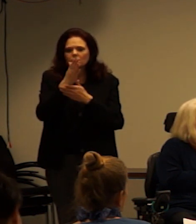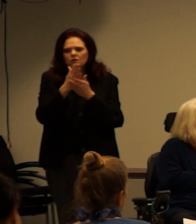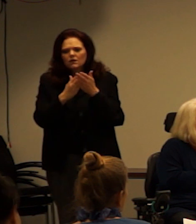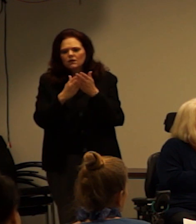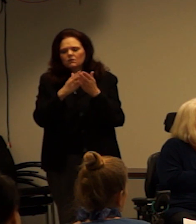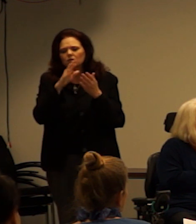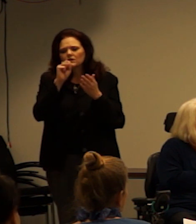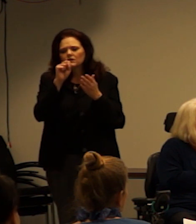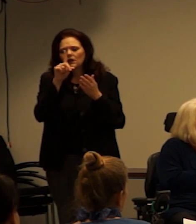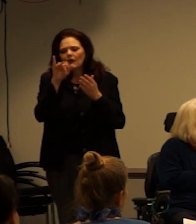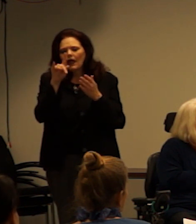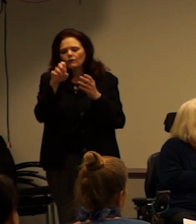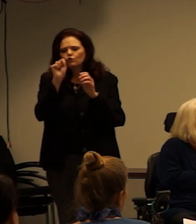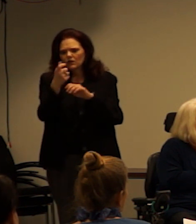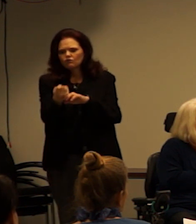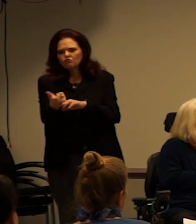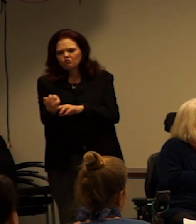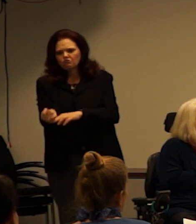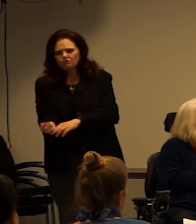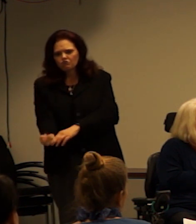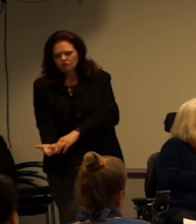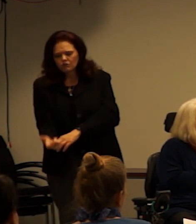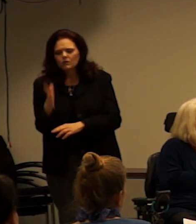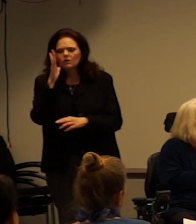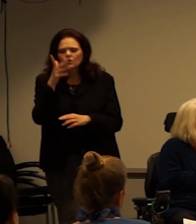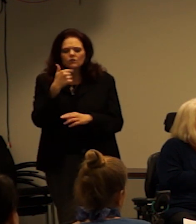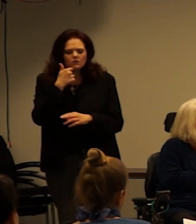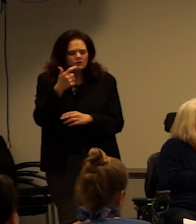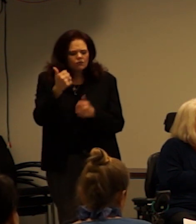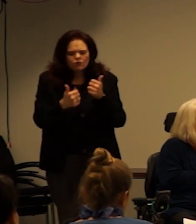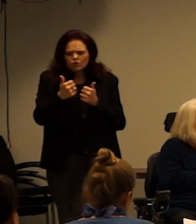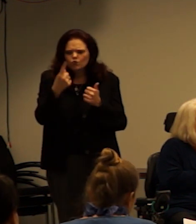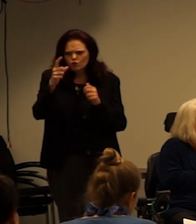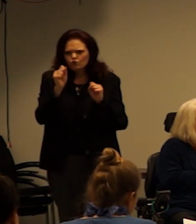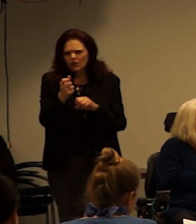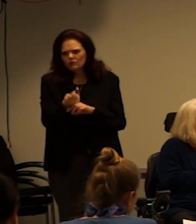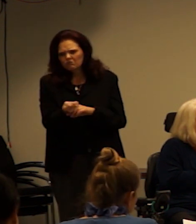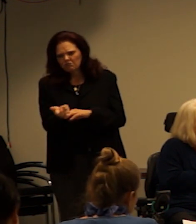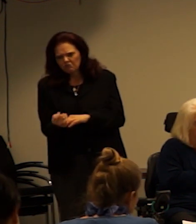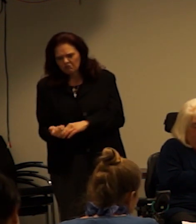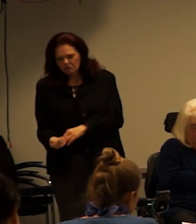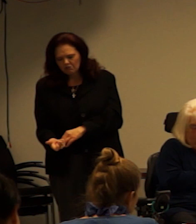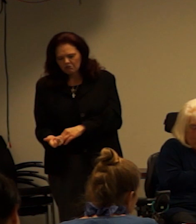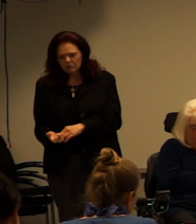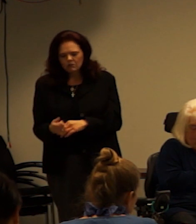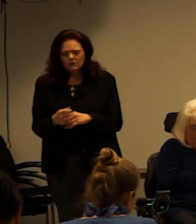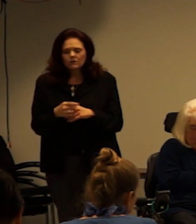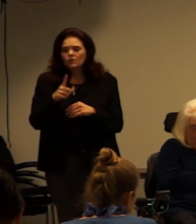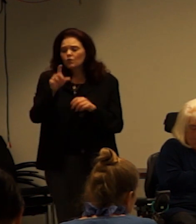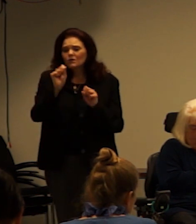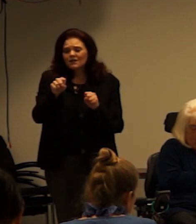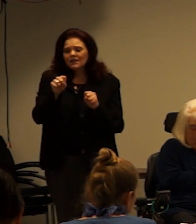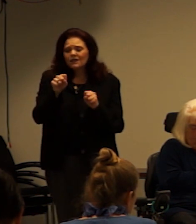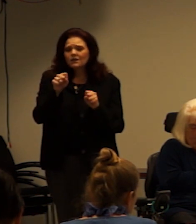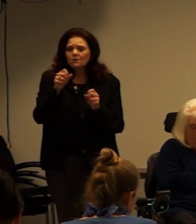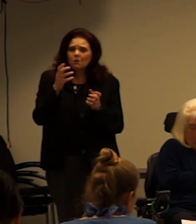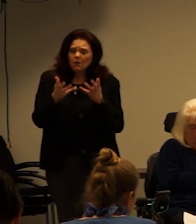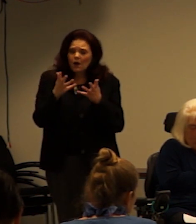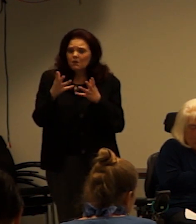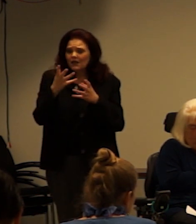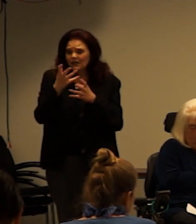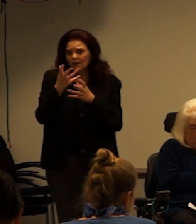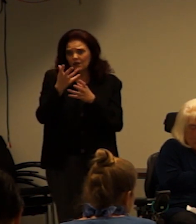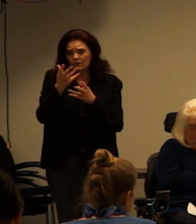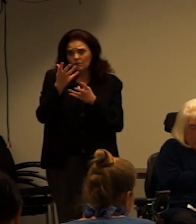out of it. And we will tell you which ones of those slides you can take out and, you know, that you can skip. And you could actually probably get it